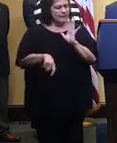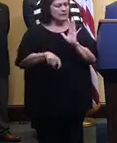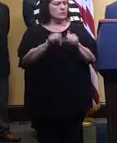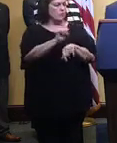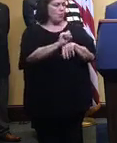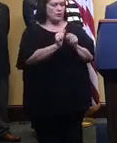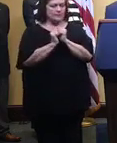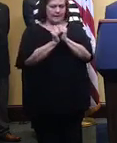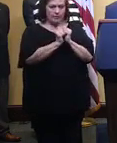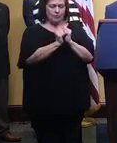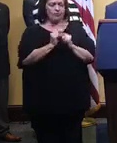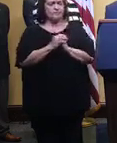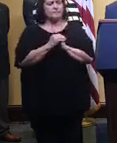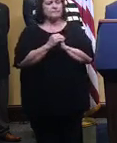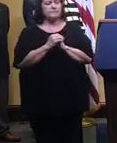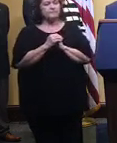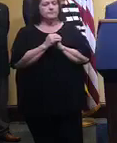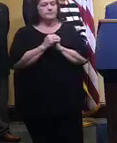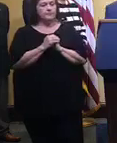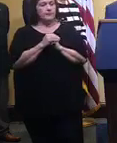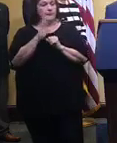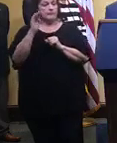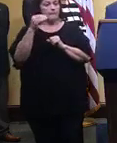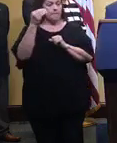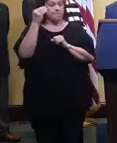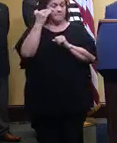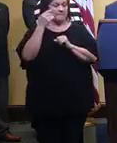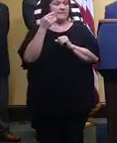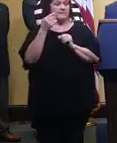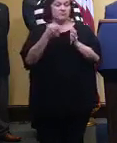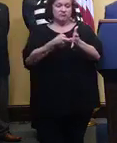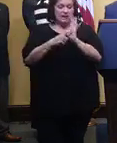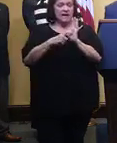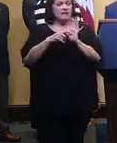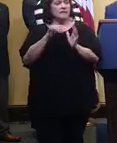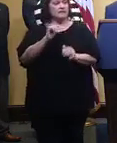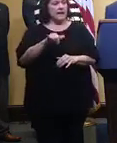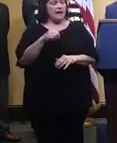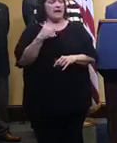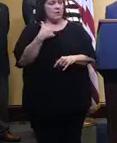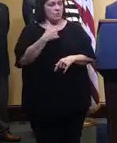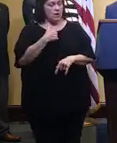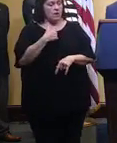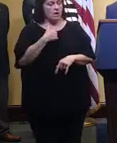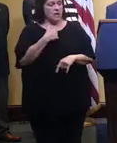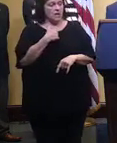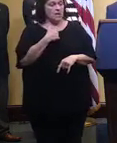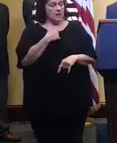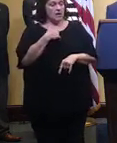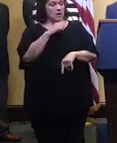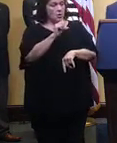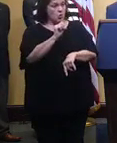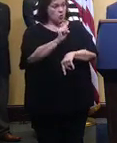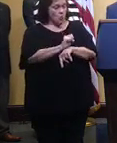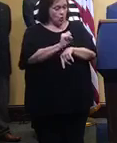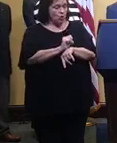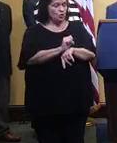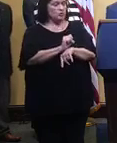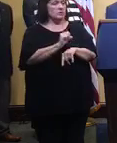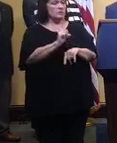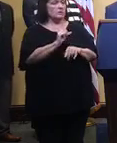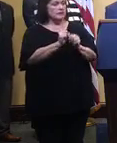else. And the mayor has demanded that we collectively own this, and she said this repeatedly.